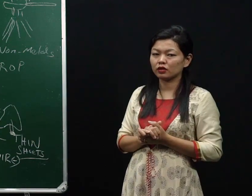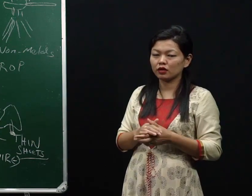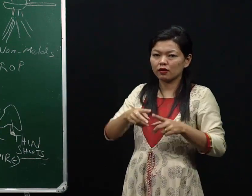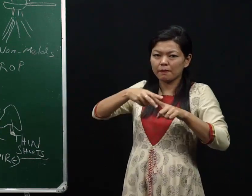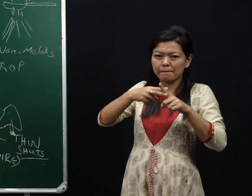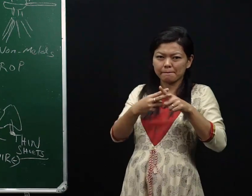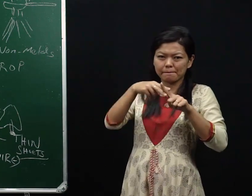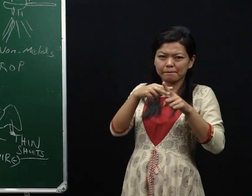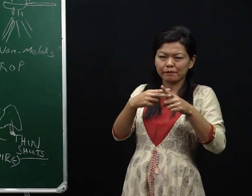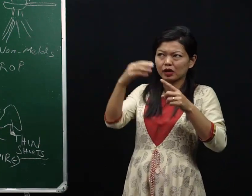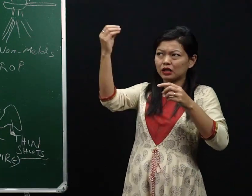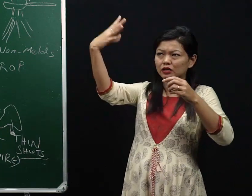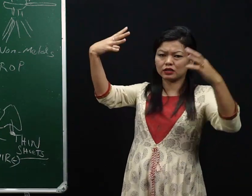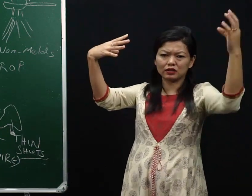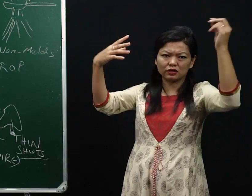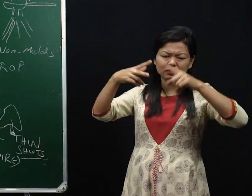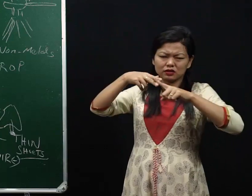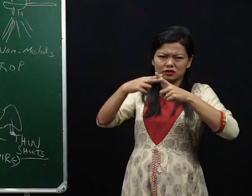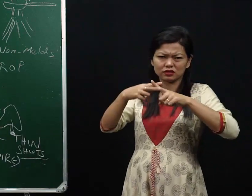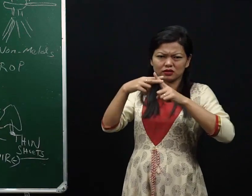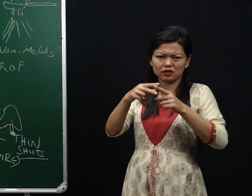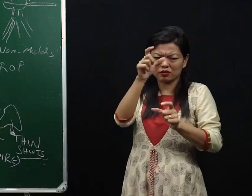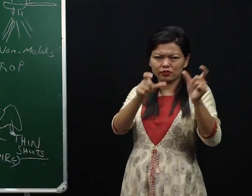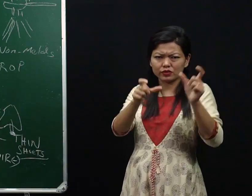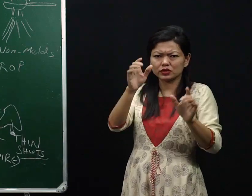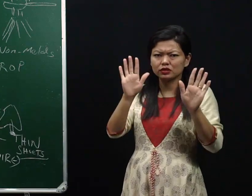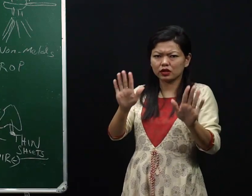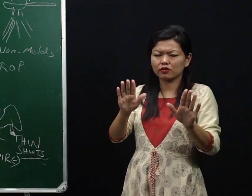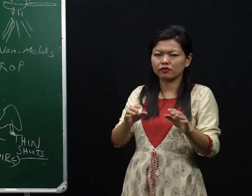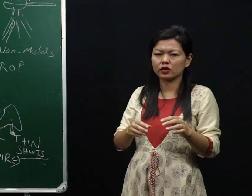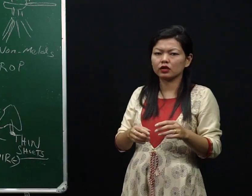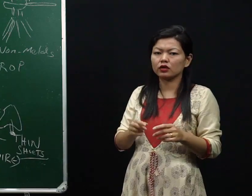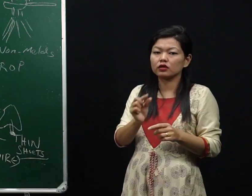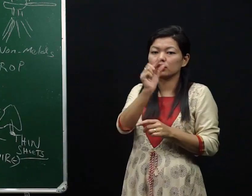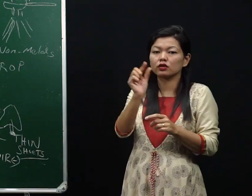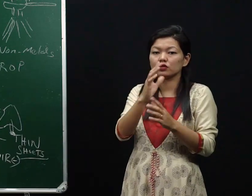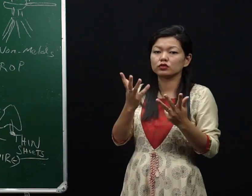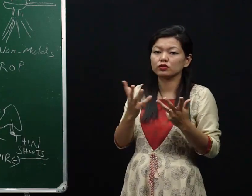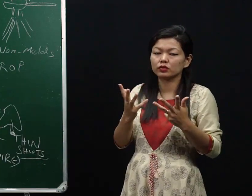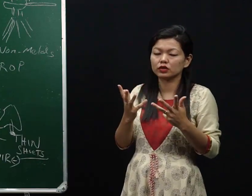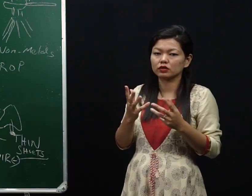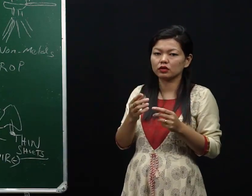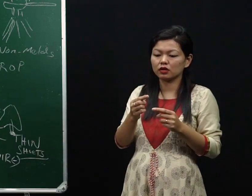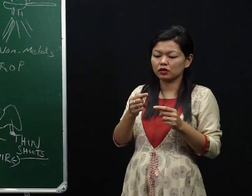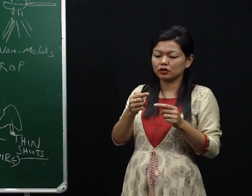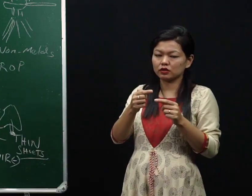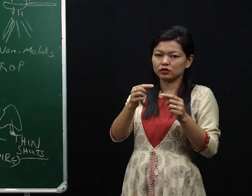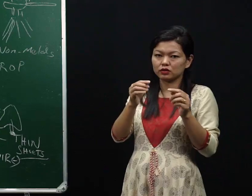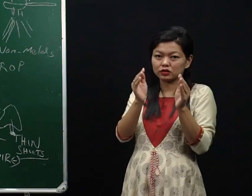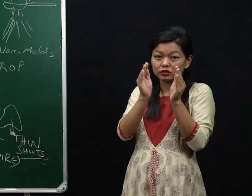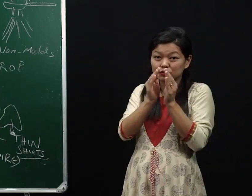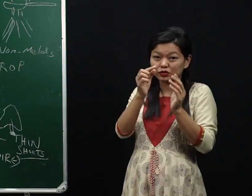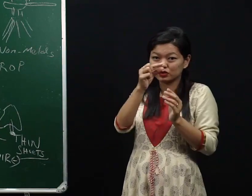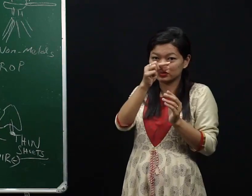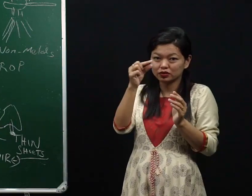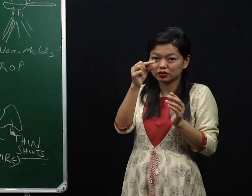the screwdriver on the other side, that is the non-metal side, right? Have you observed that? And then the metal part is used